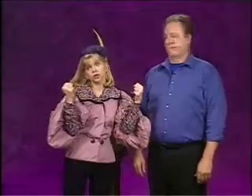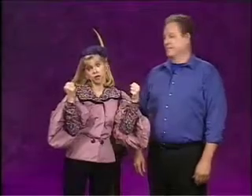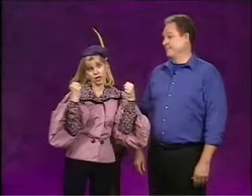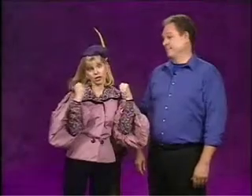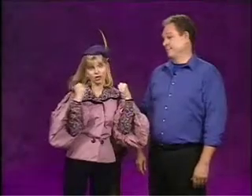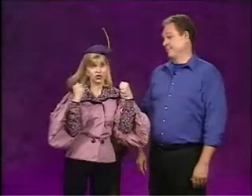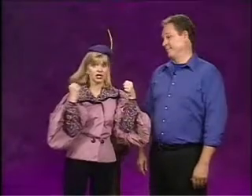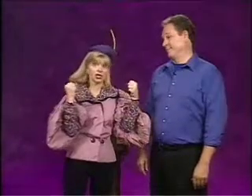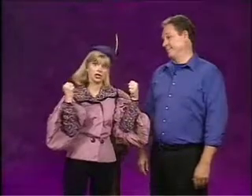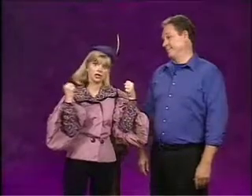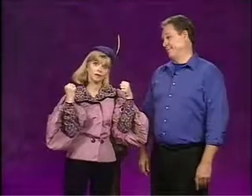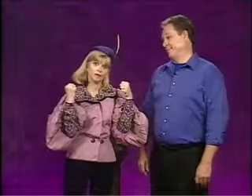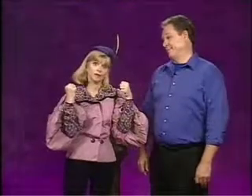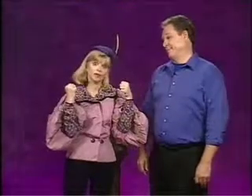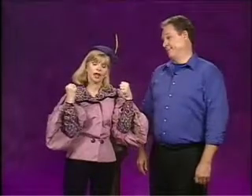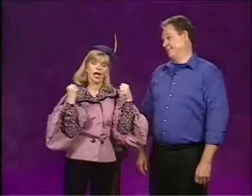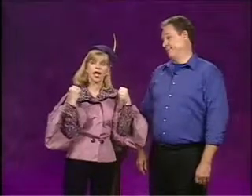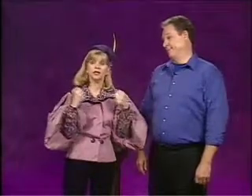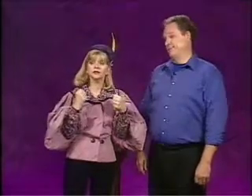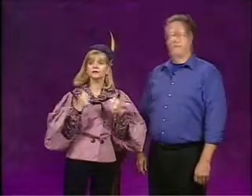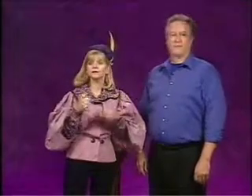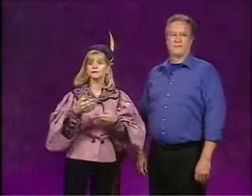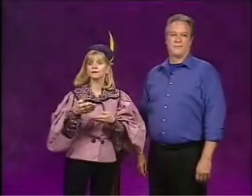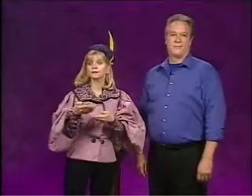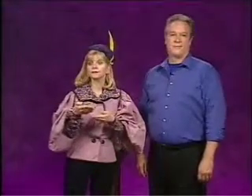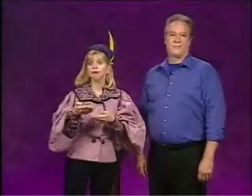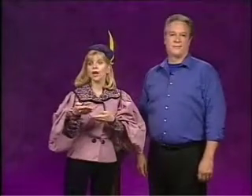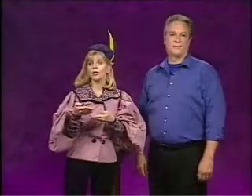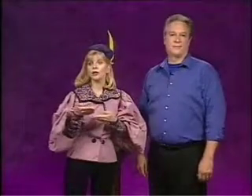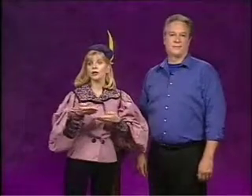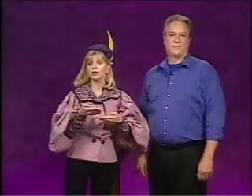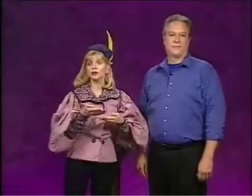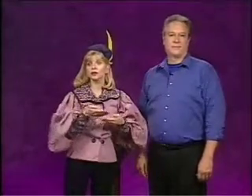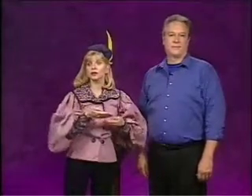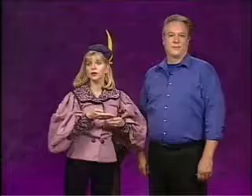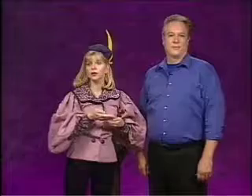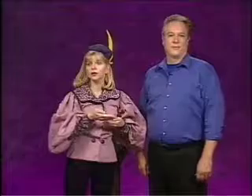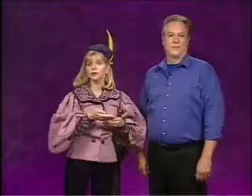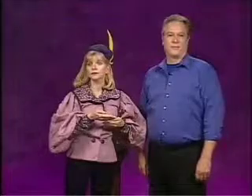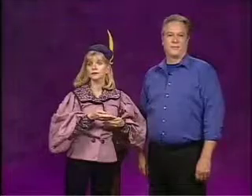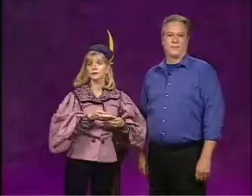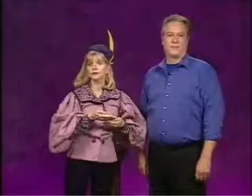lethargically exercising, and apathetically welcoming.